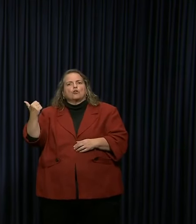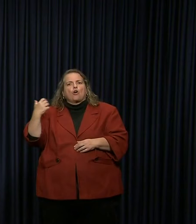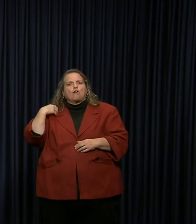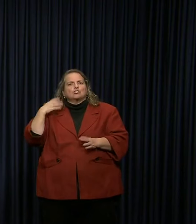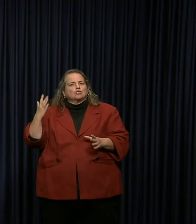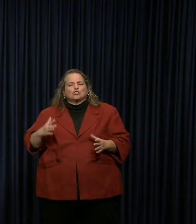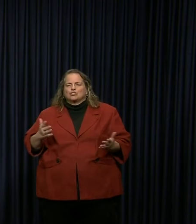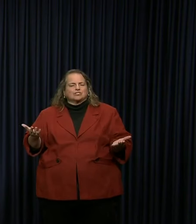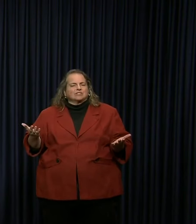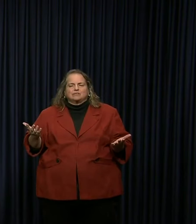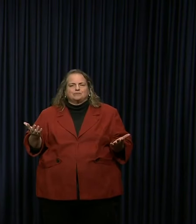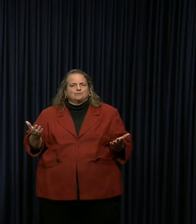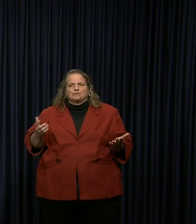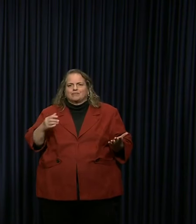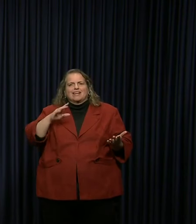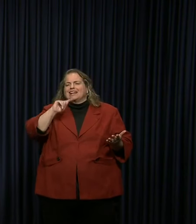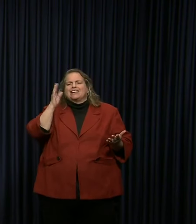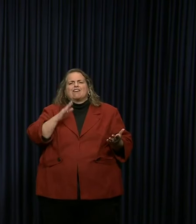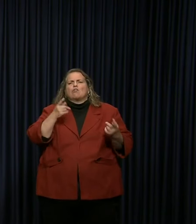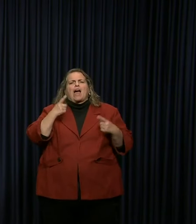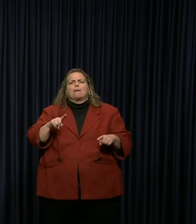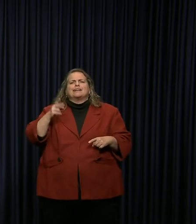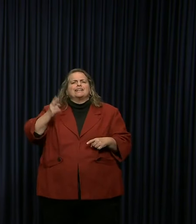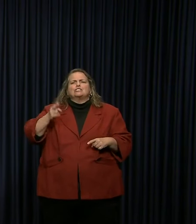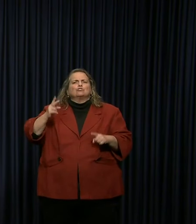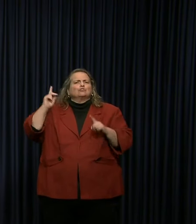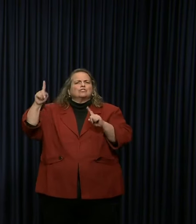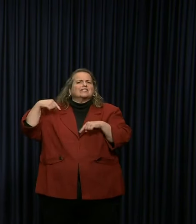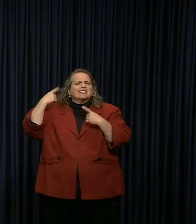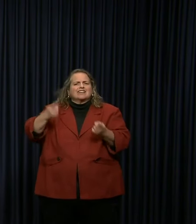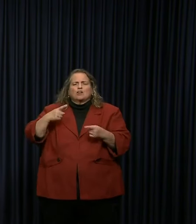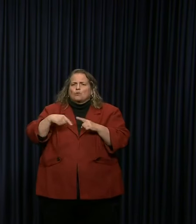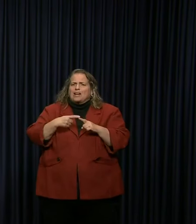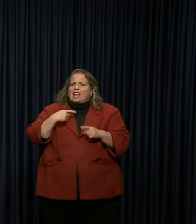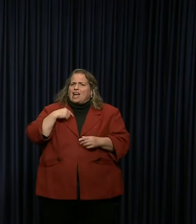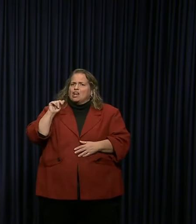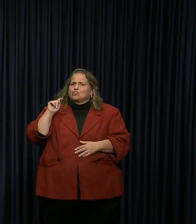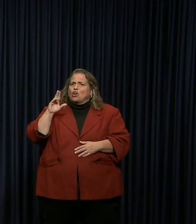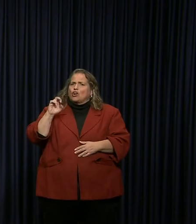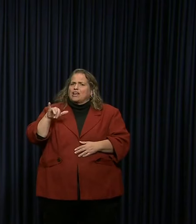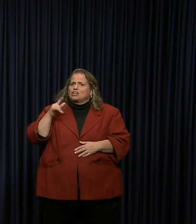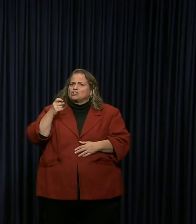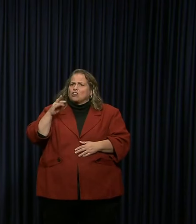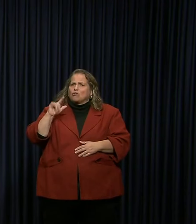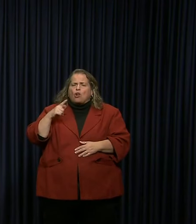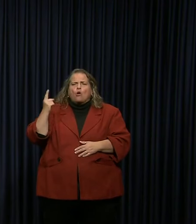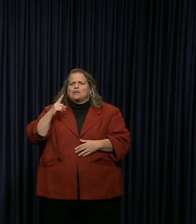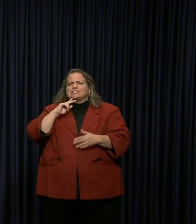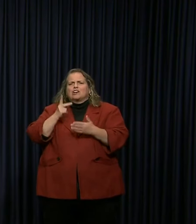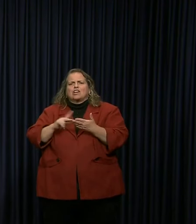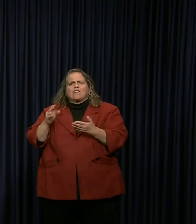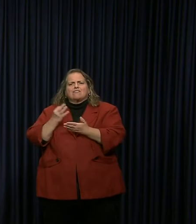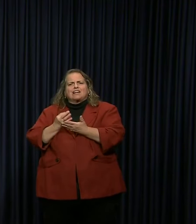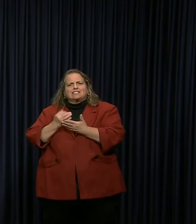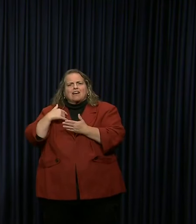arbiter of the budget. Never happened that way. Certainly not when I was Attorney General. It's always been the Secretary of Finance. They tried to say the State